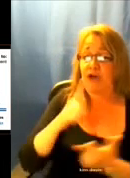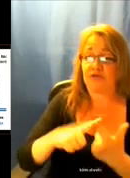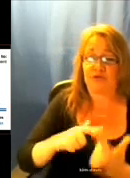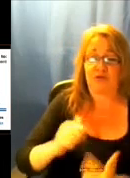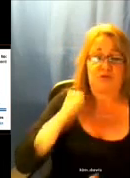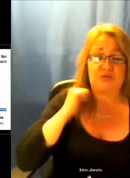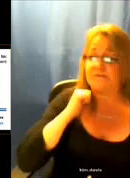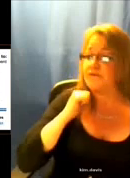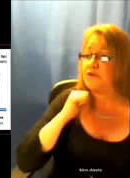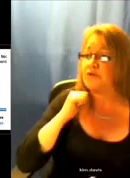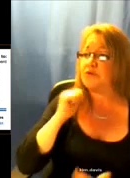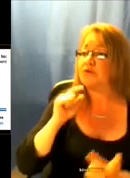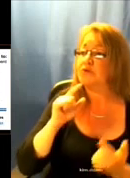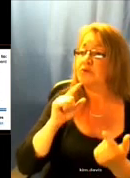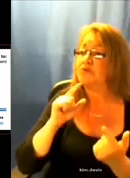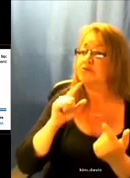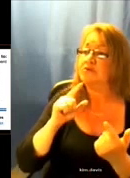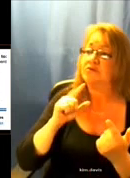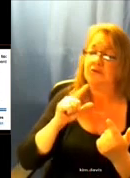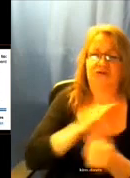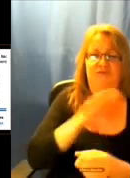that information within that process.